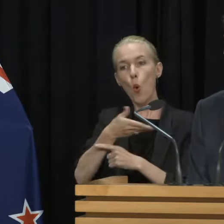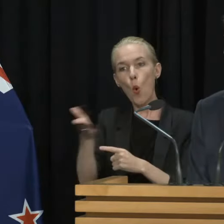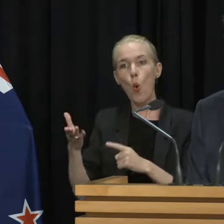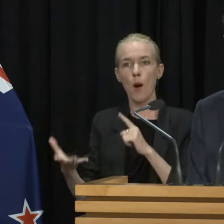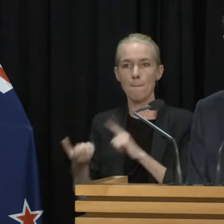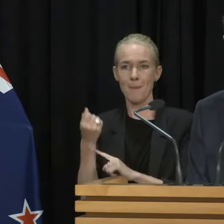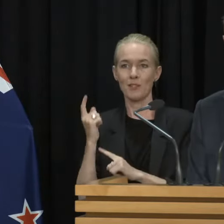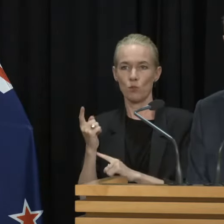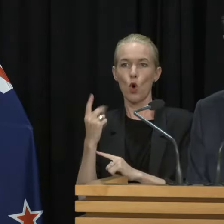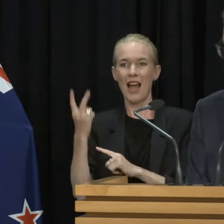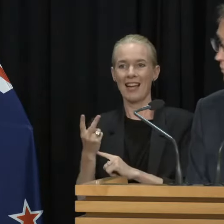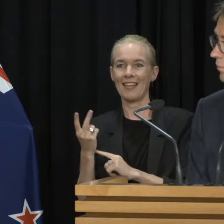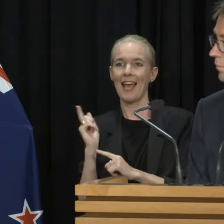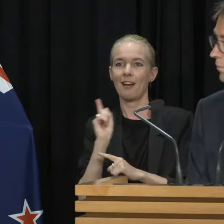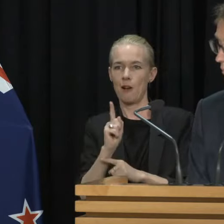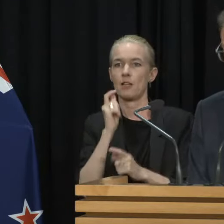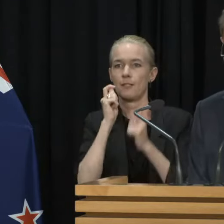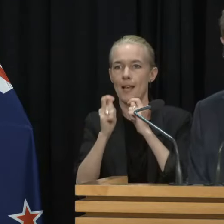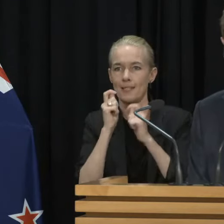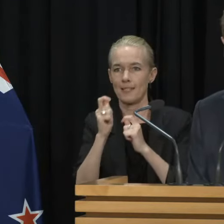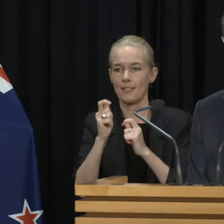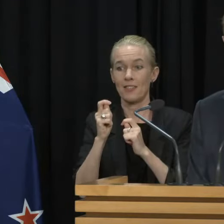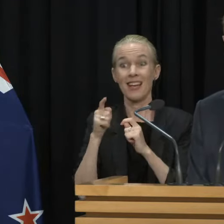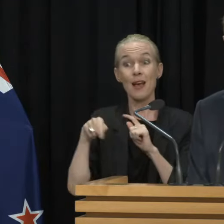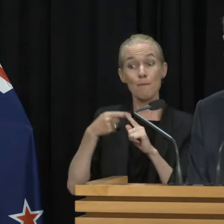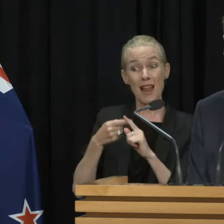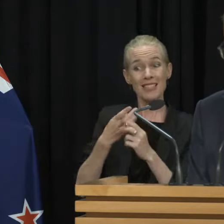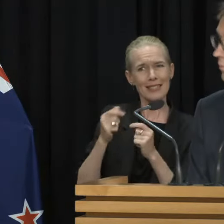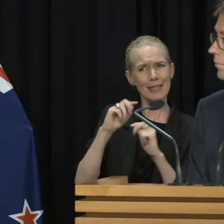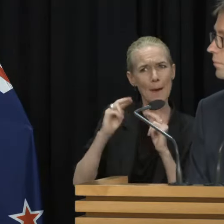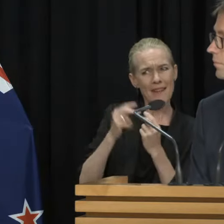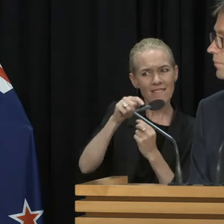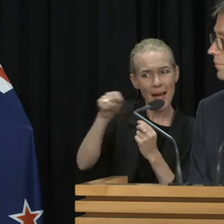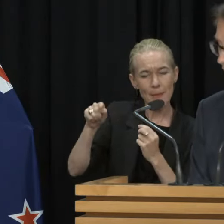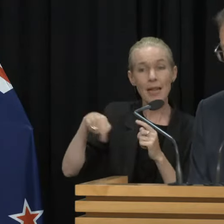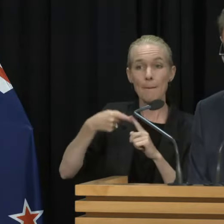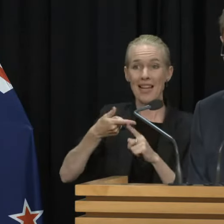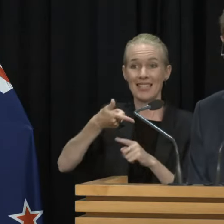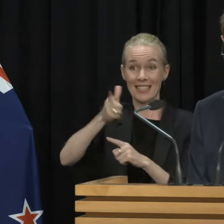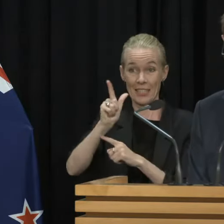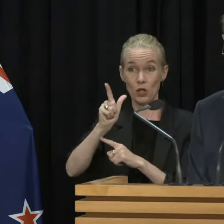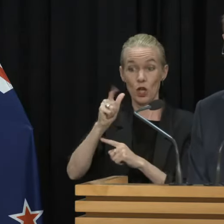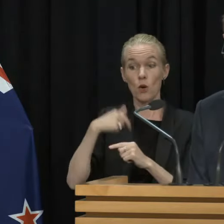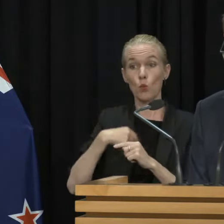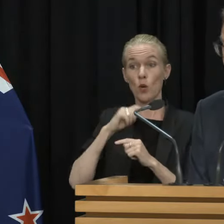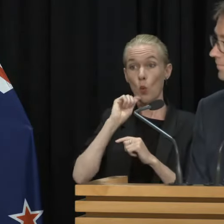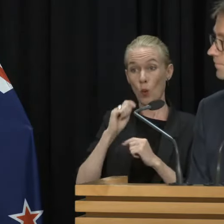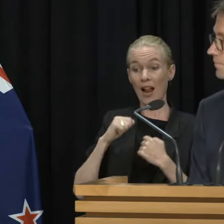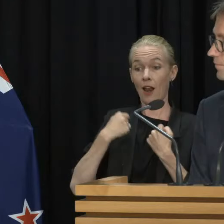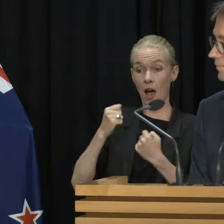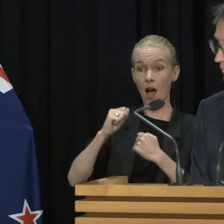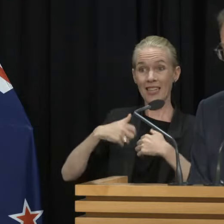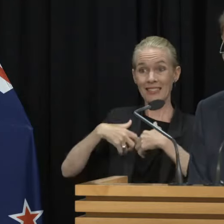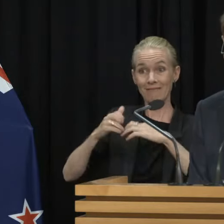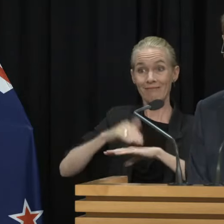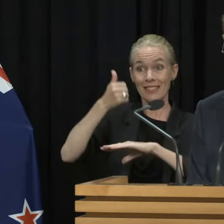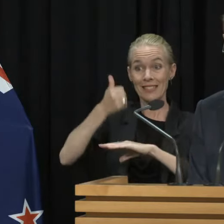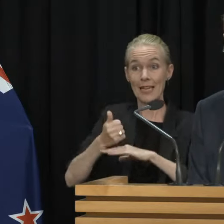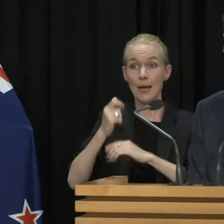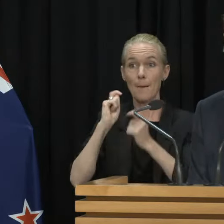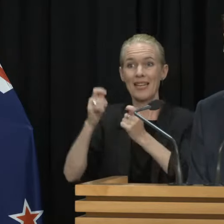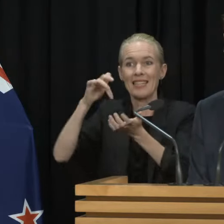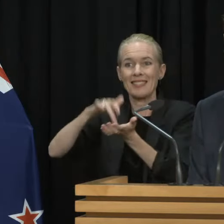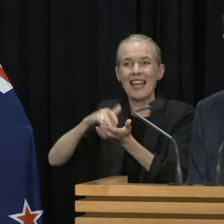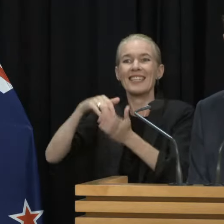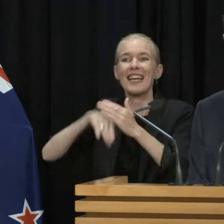household contacts and all of their teachers. And we will have testing on site at the school. If it is not there already, it will be there